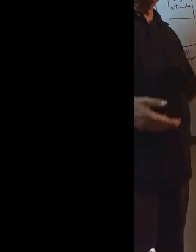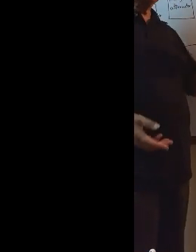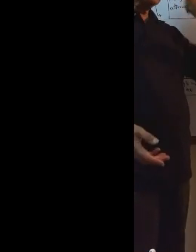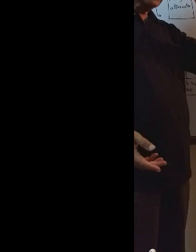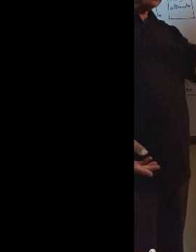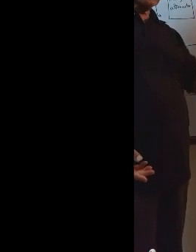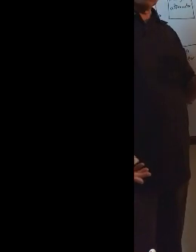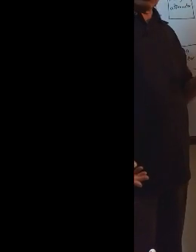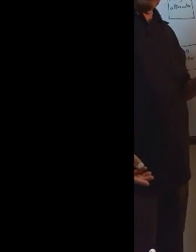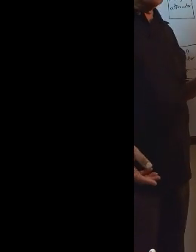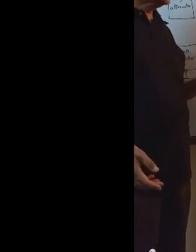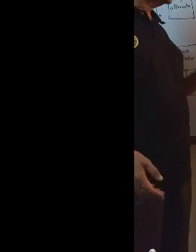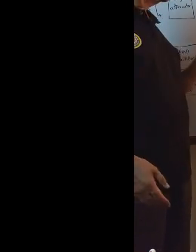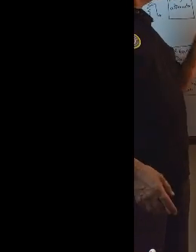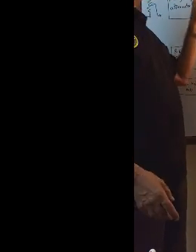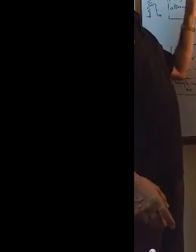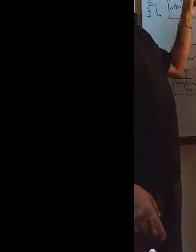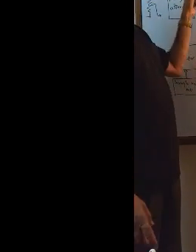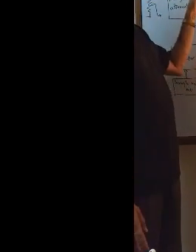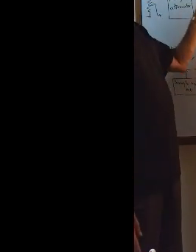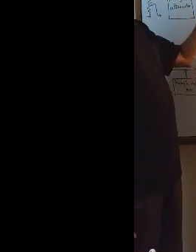to draw